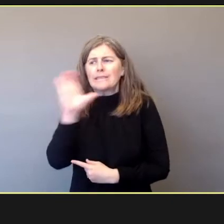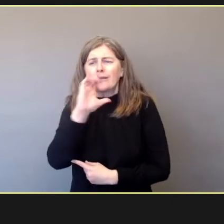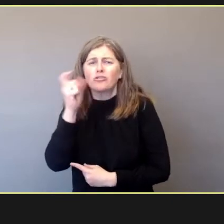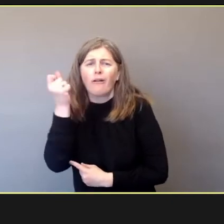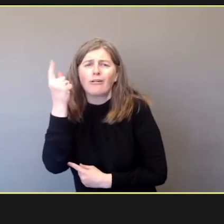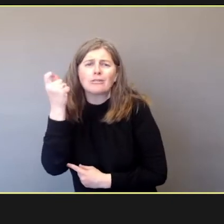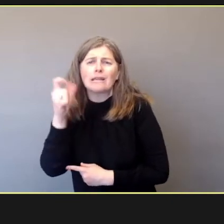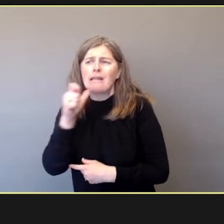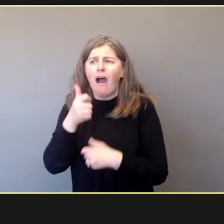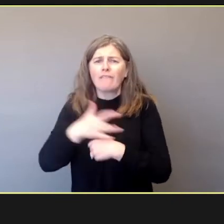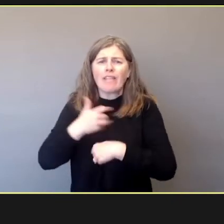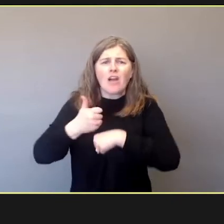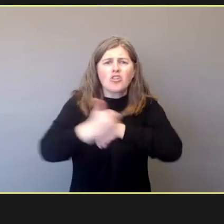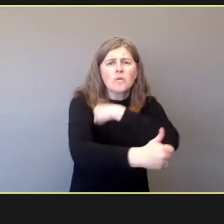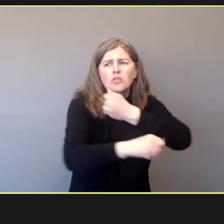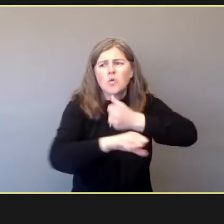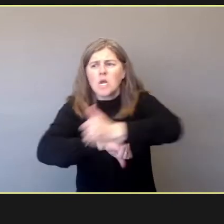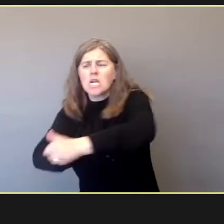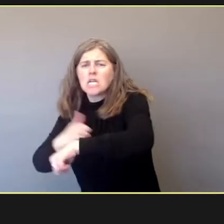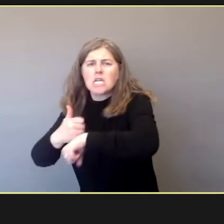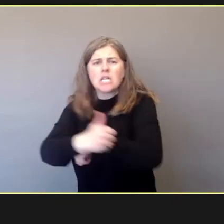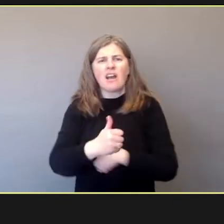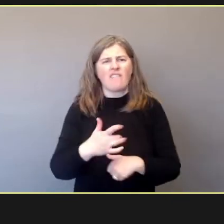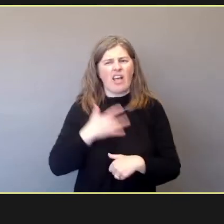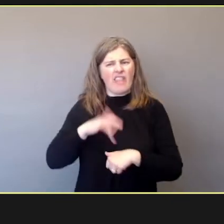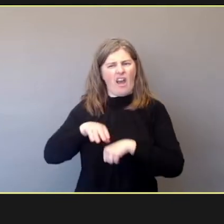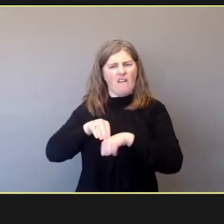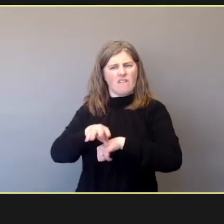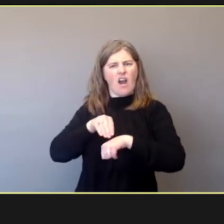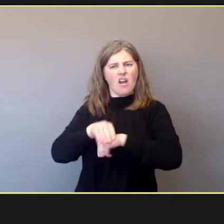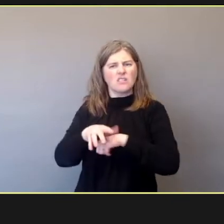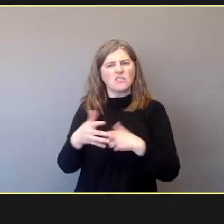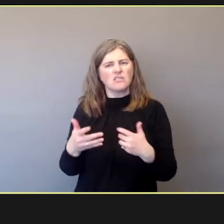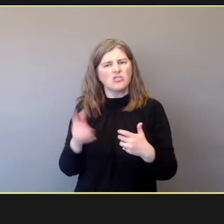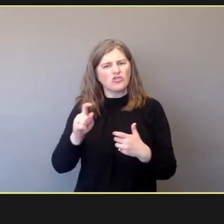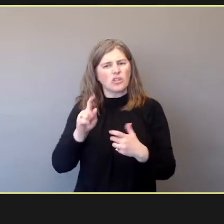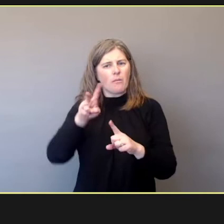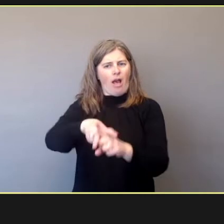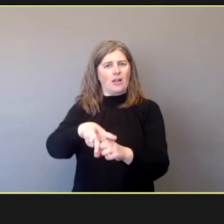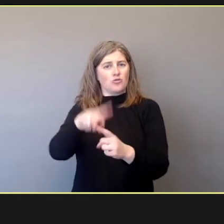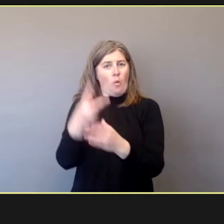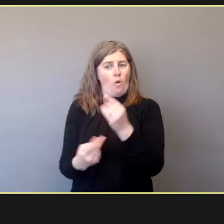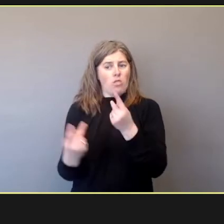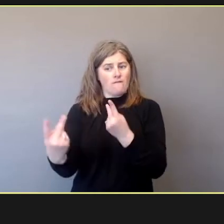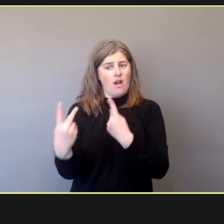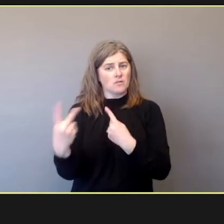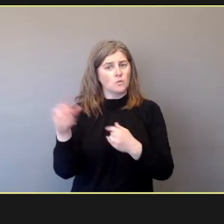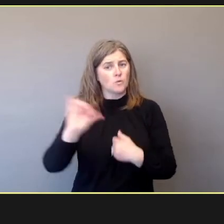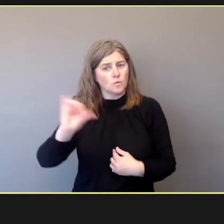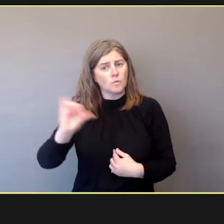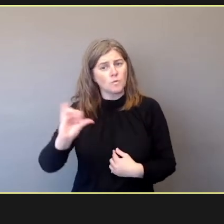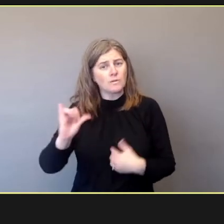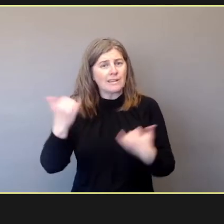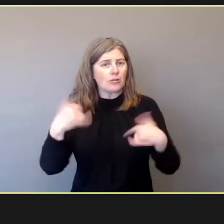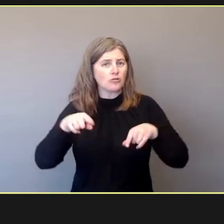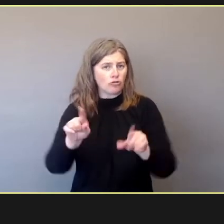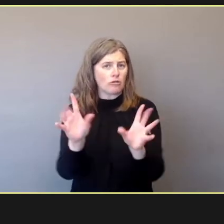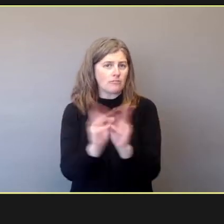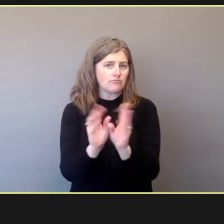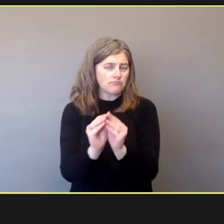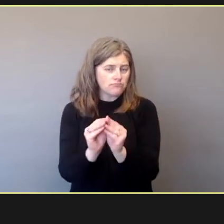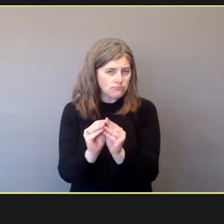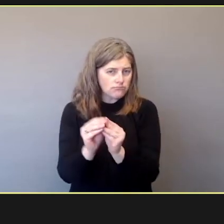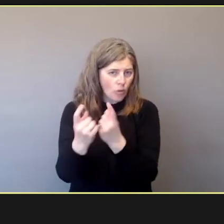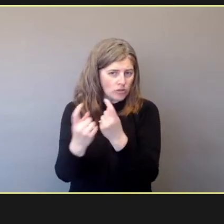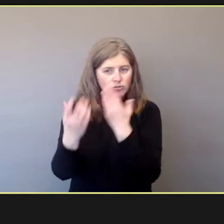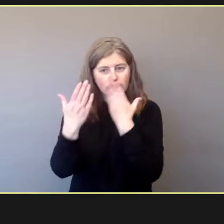being accusatory. And I think that advice, should apply to both of us as well in the press conference. So thank